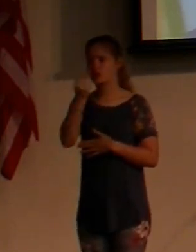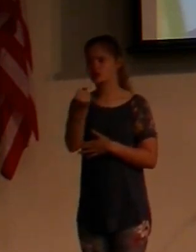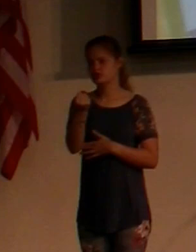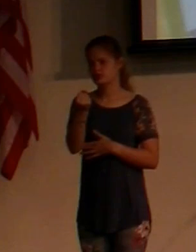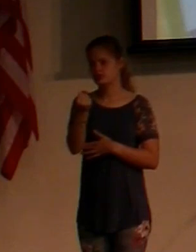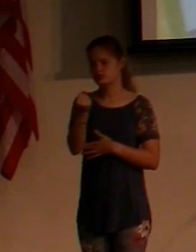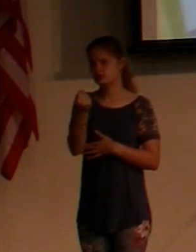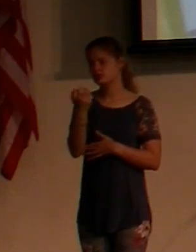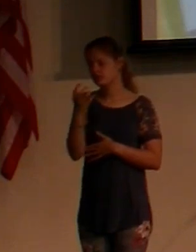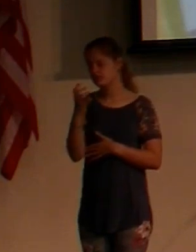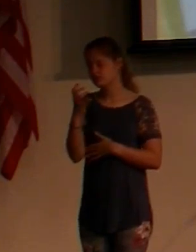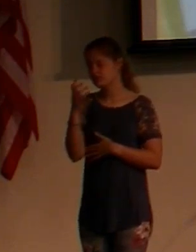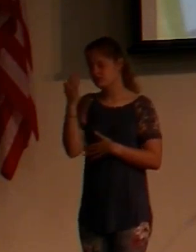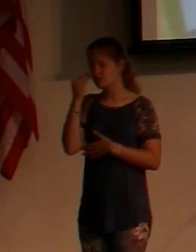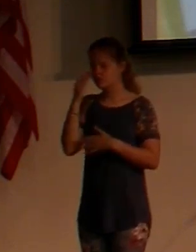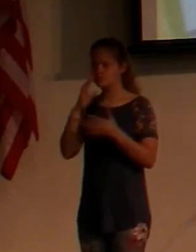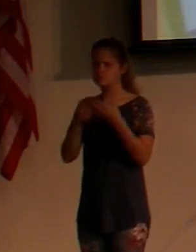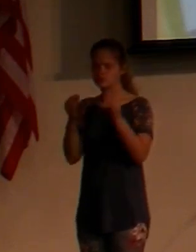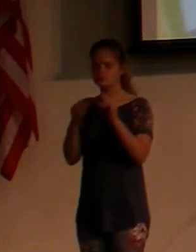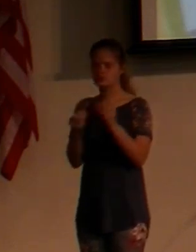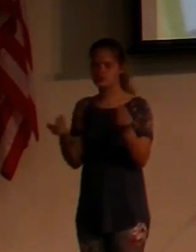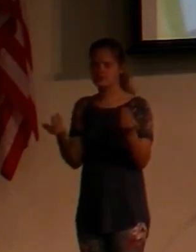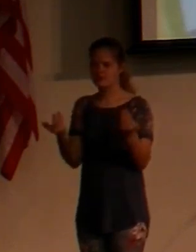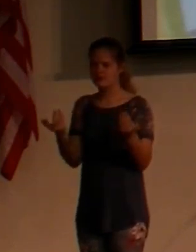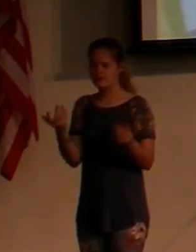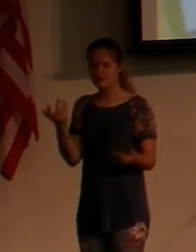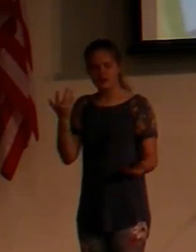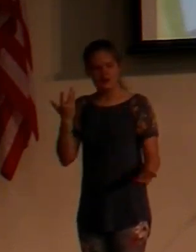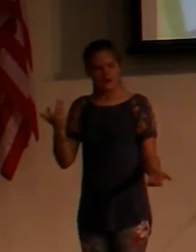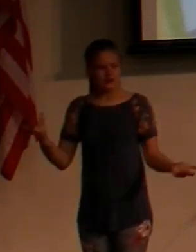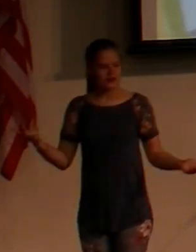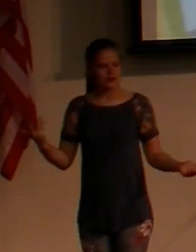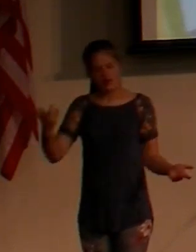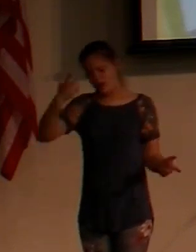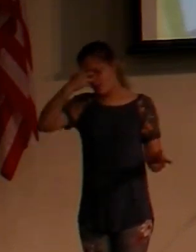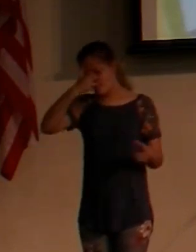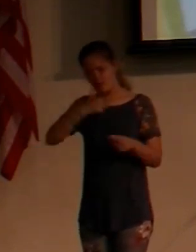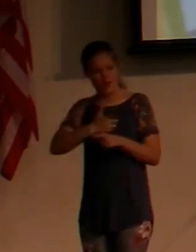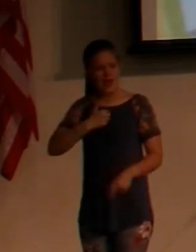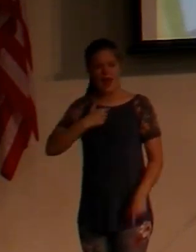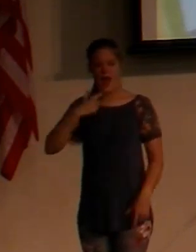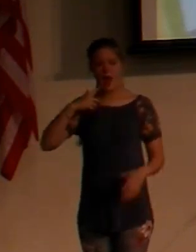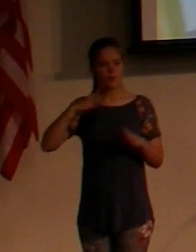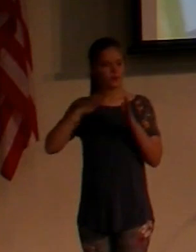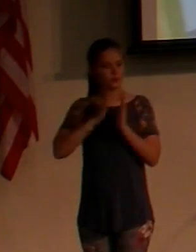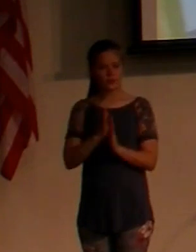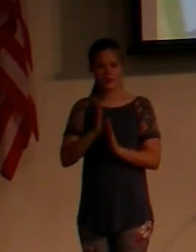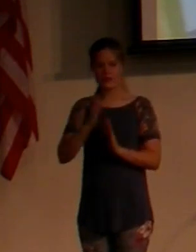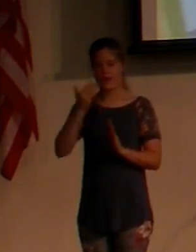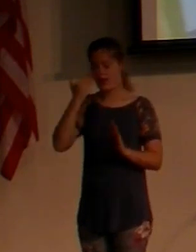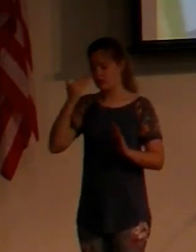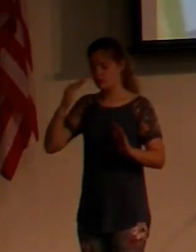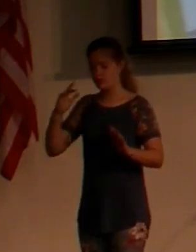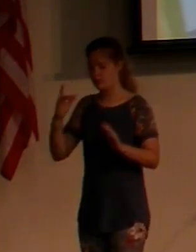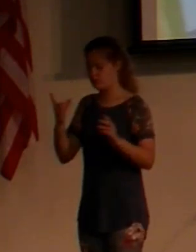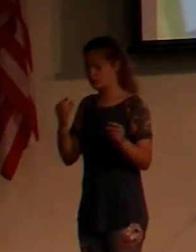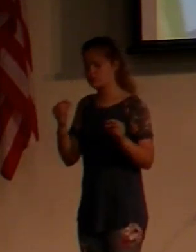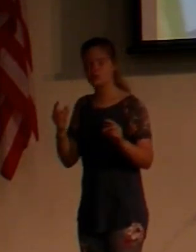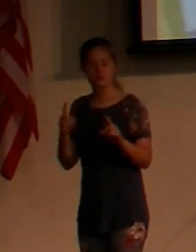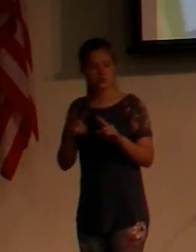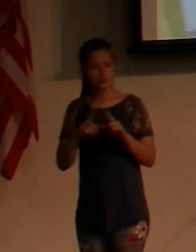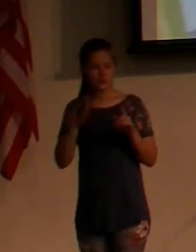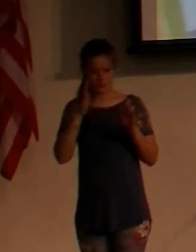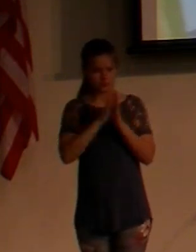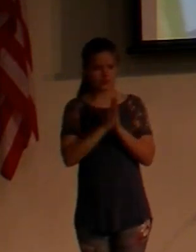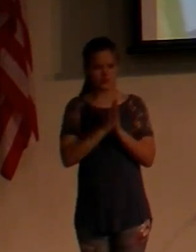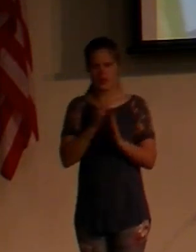those kind of stories. And I said, brother, I'll pray about that because I'm not sure what we can do about that. Well, the minute I